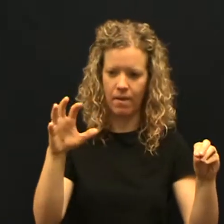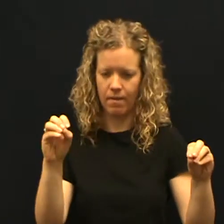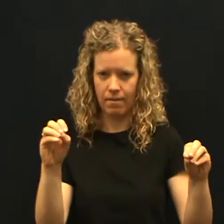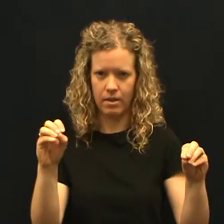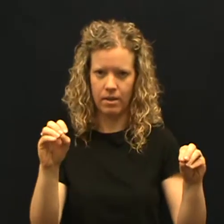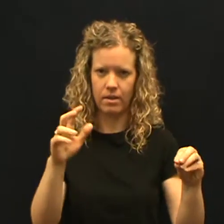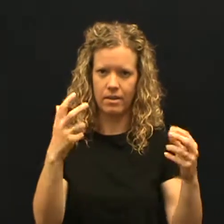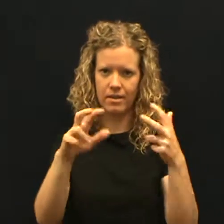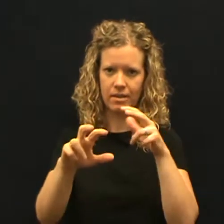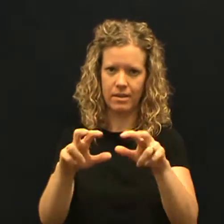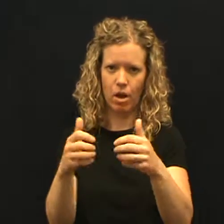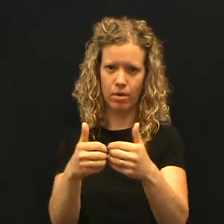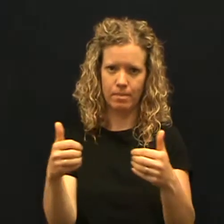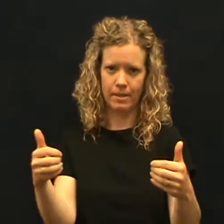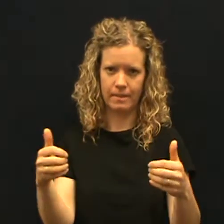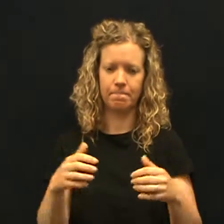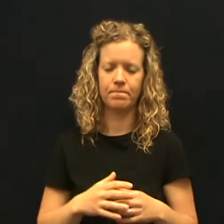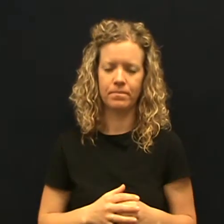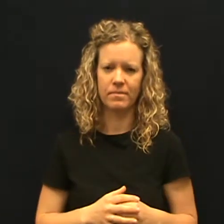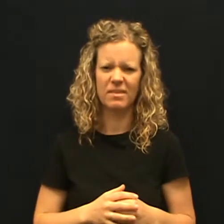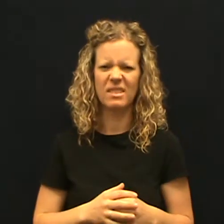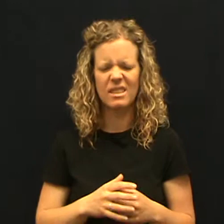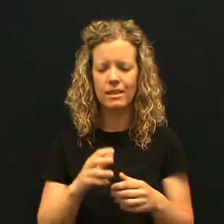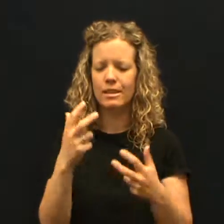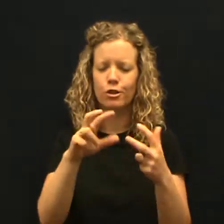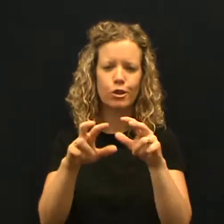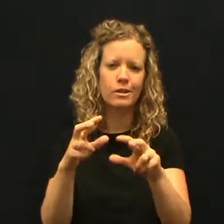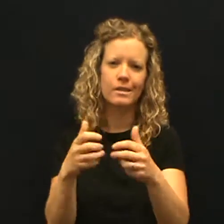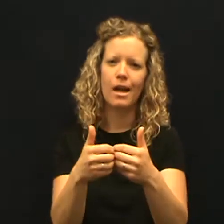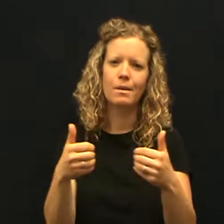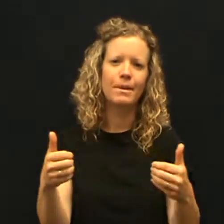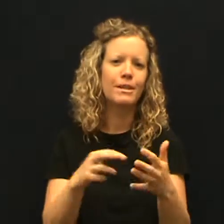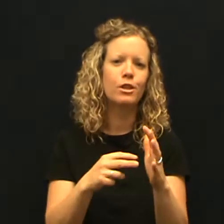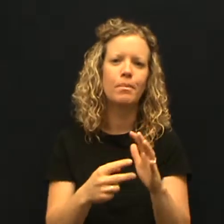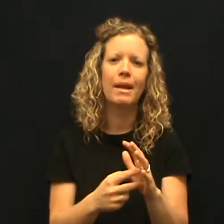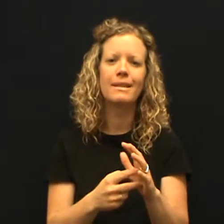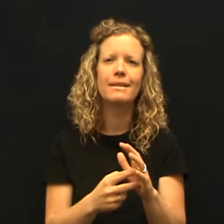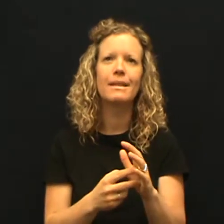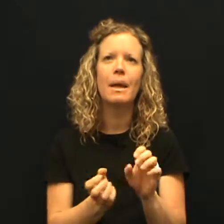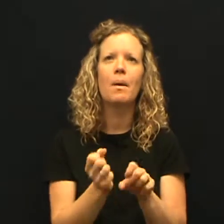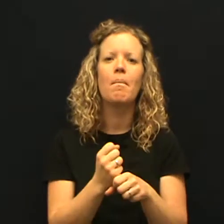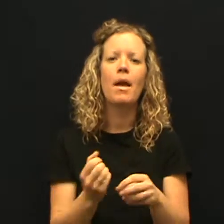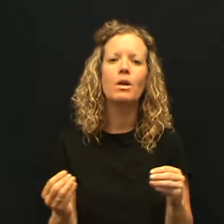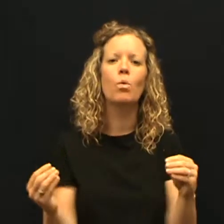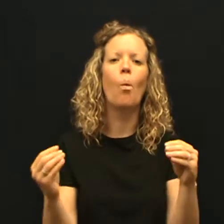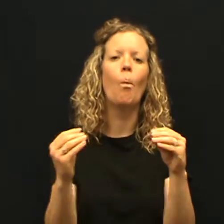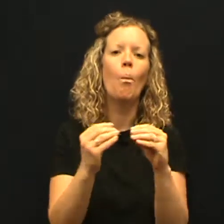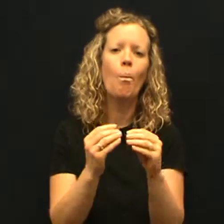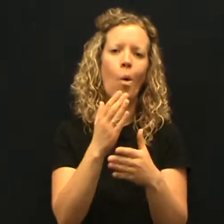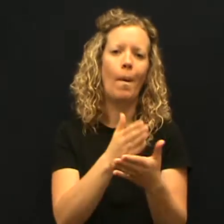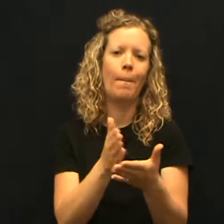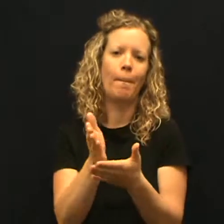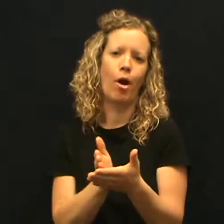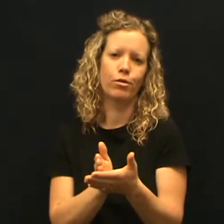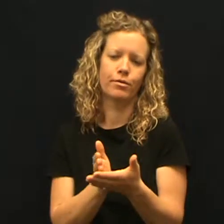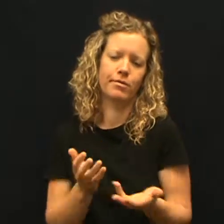A stock split, again, just creates more pieces of the same pie. If we assume a corporation had 5,000 shares